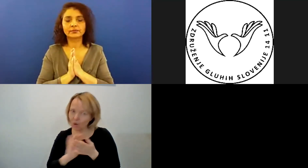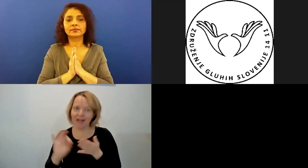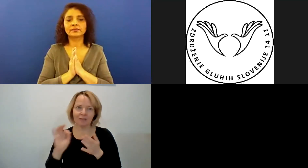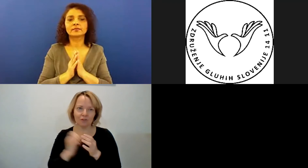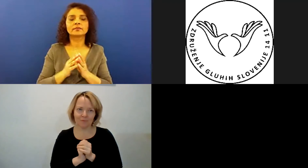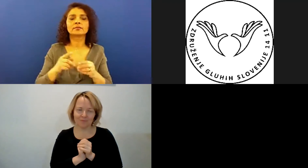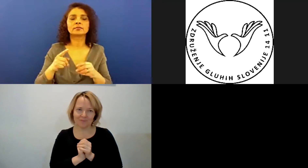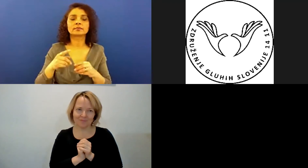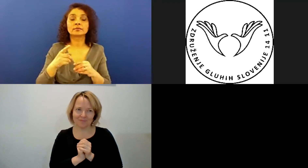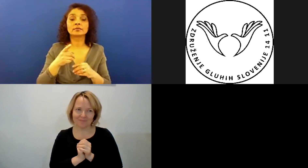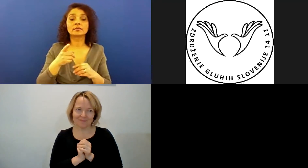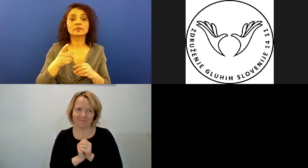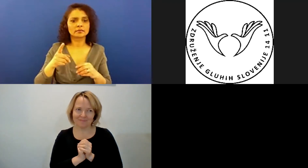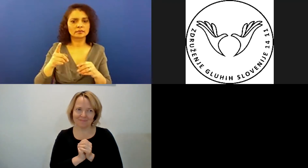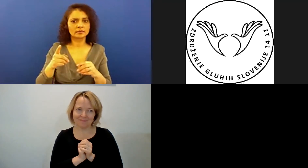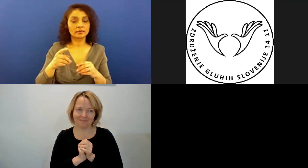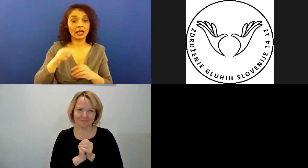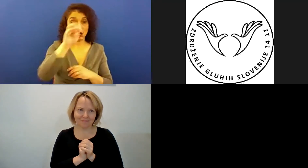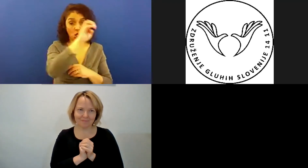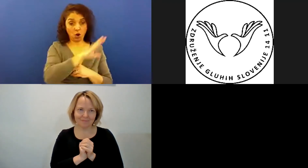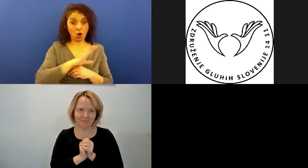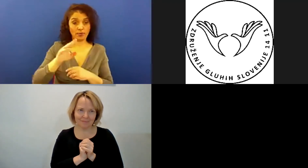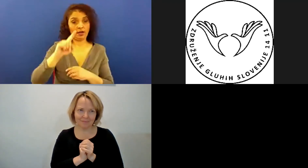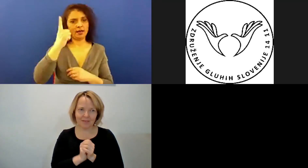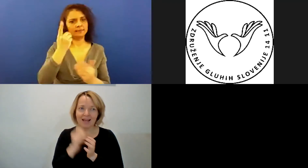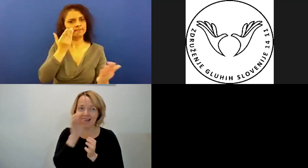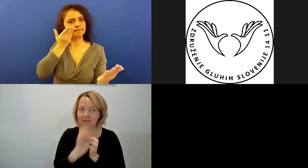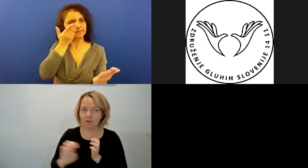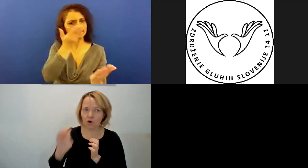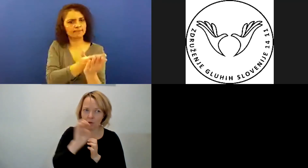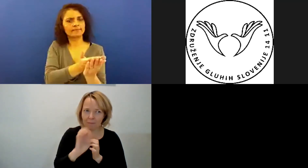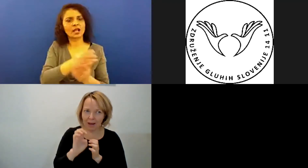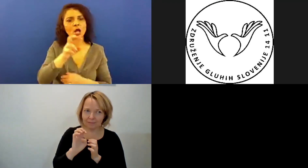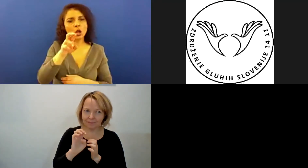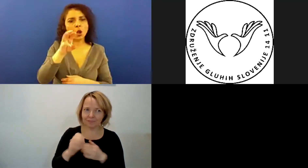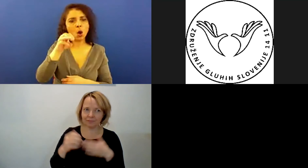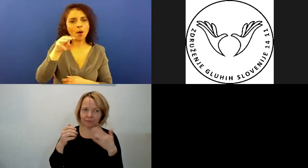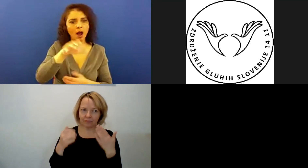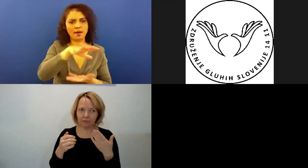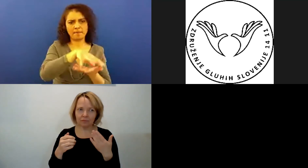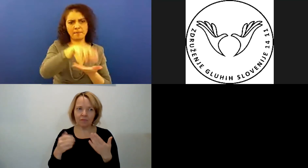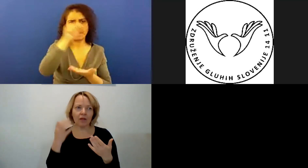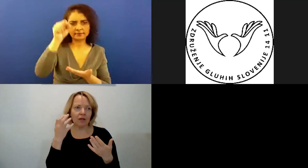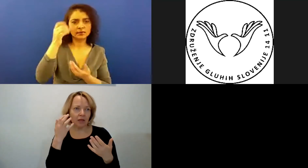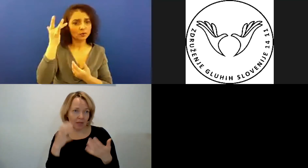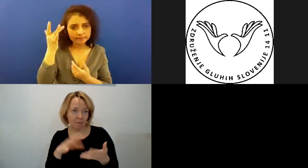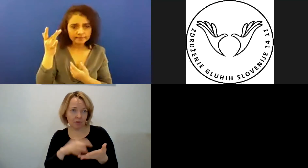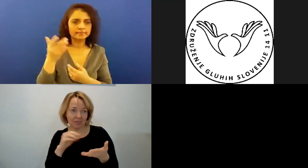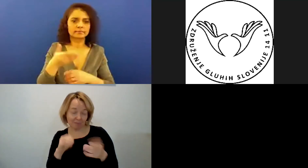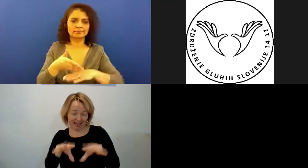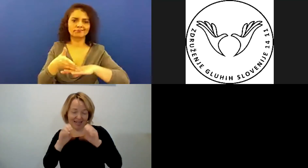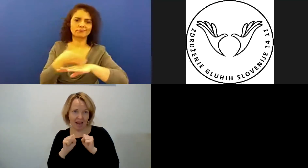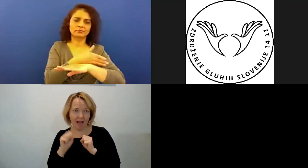this is the name sign for our people. And you spell it like R-O-M-A.